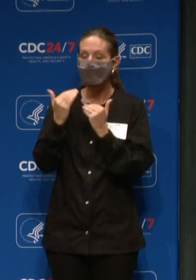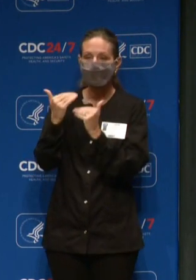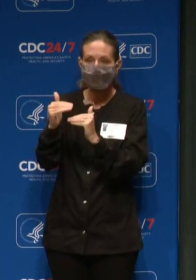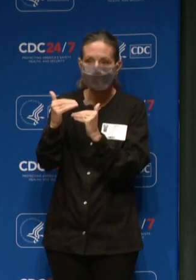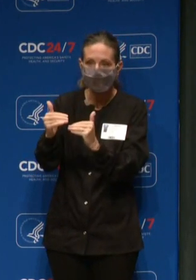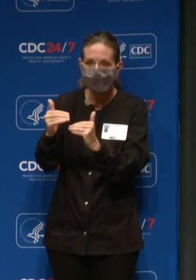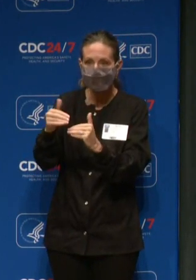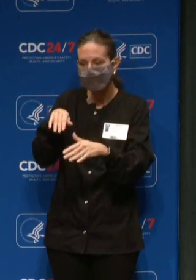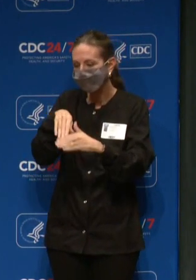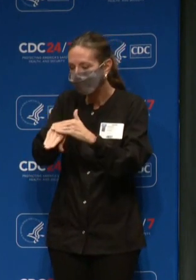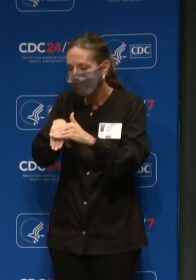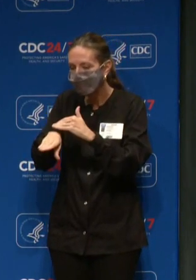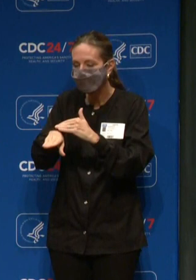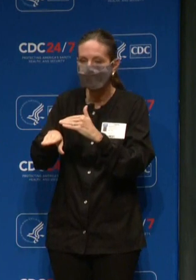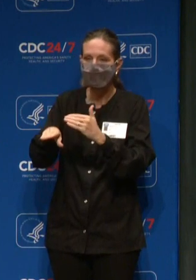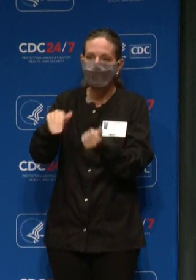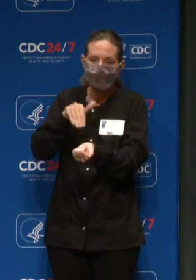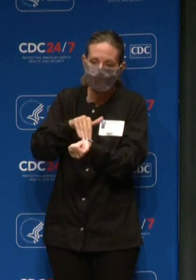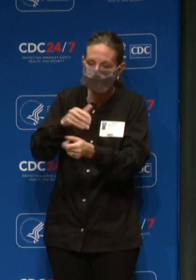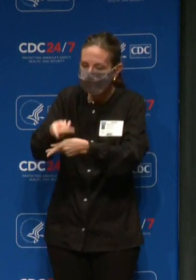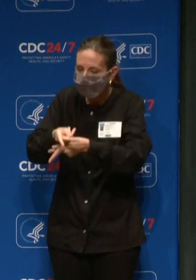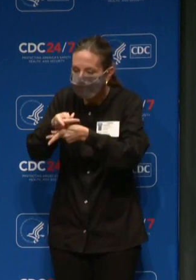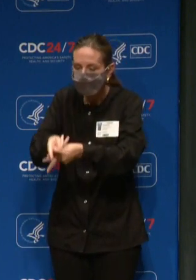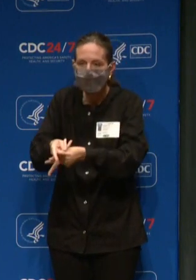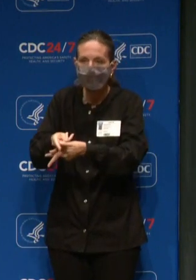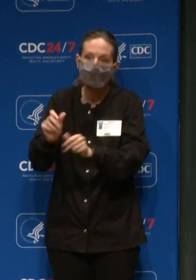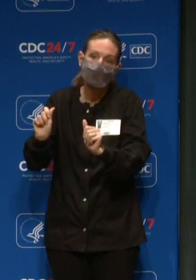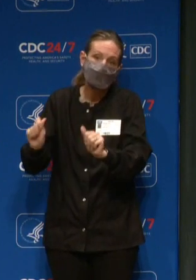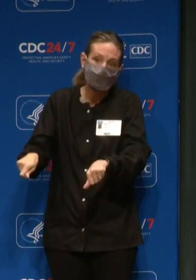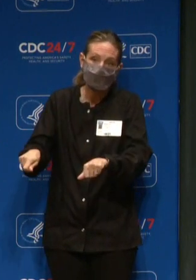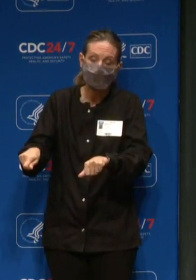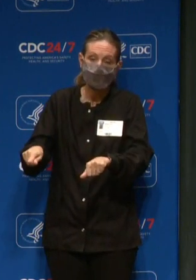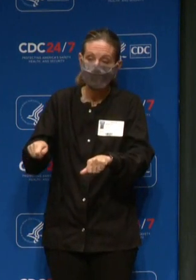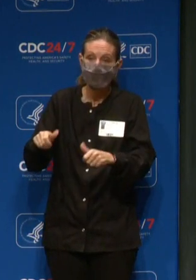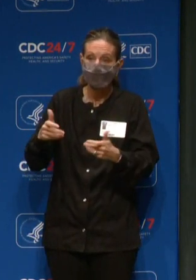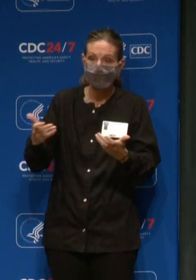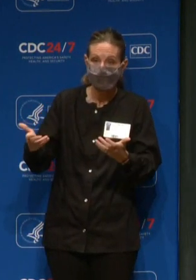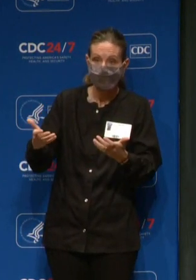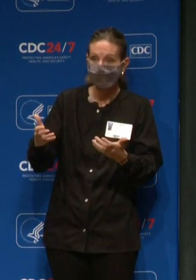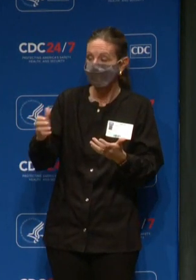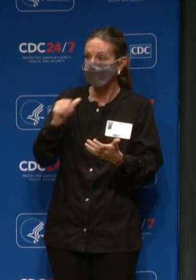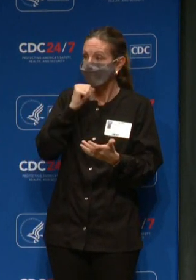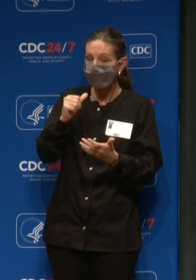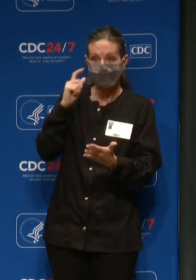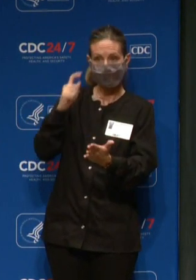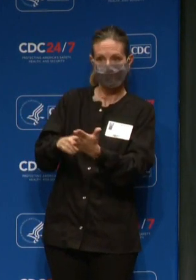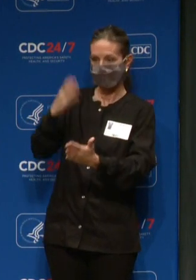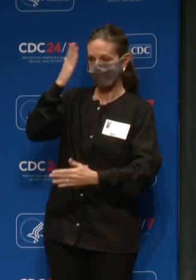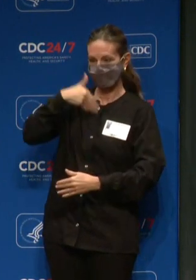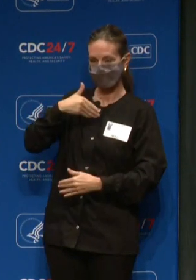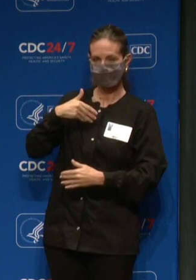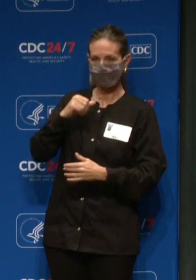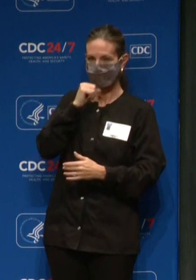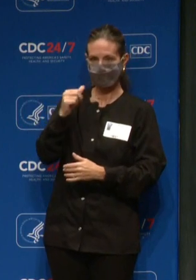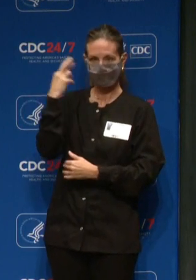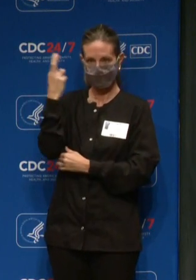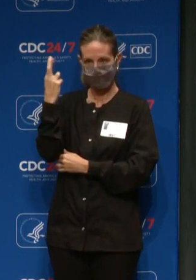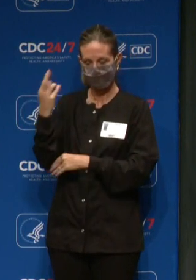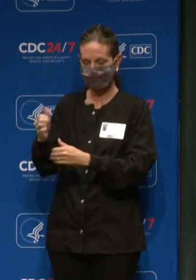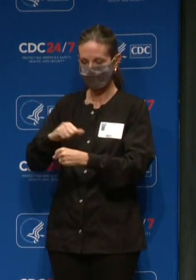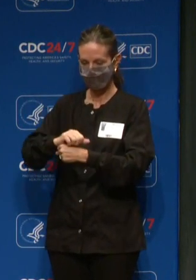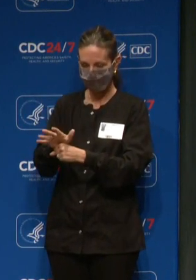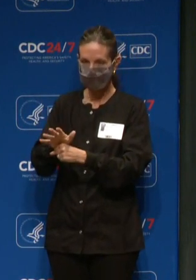to medical care. Some of them also may be unrecognized impacts of COVID-19. So when we look at factors